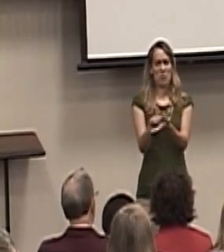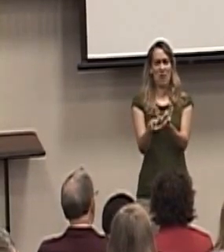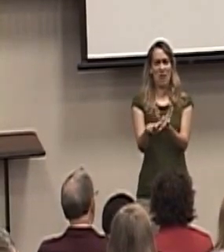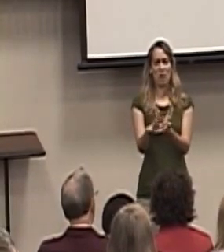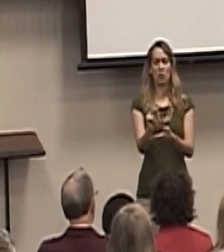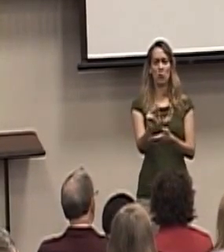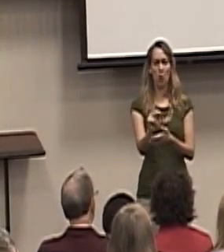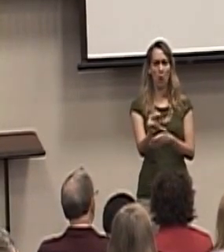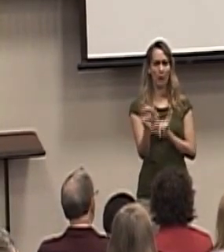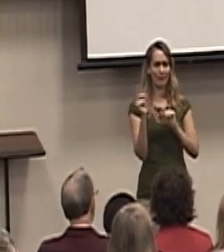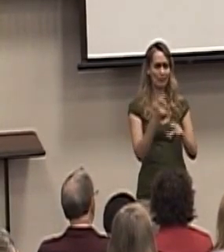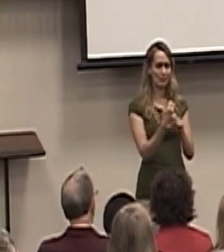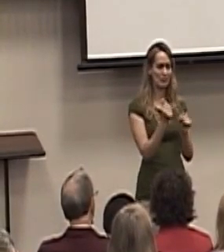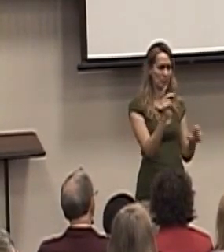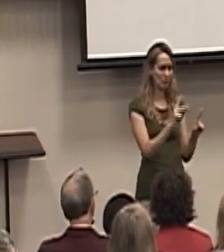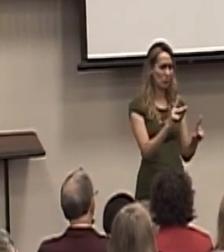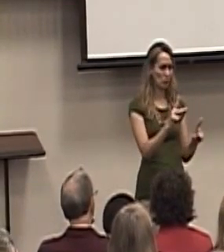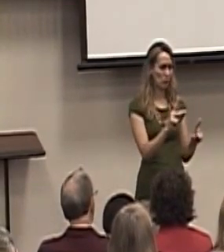that know that they're not.